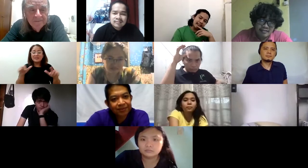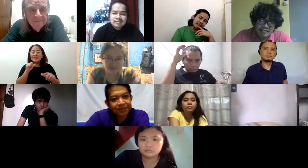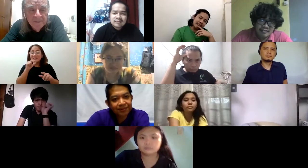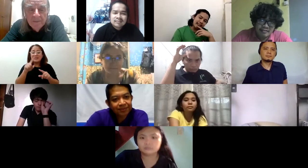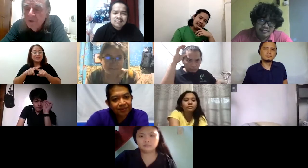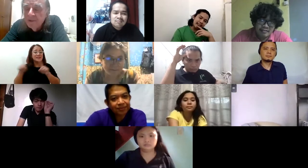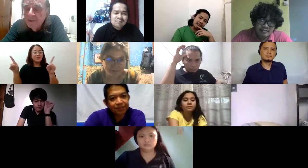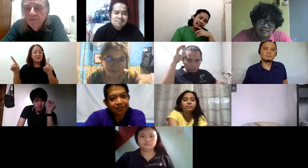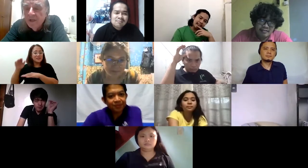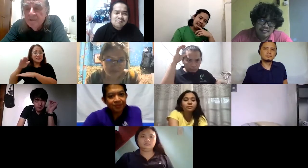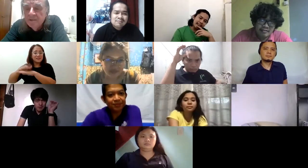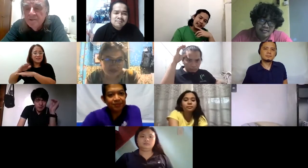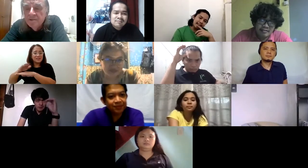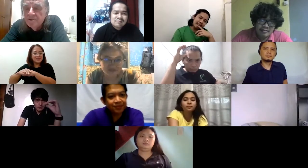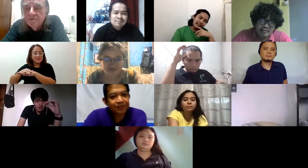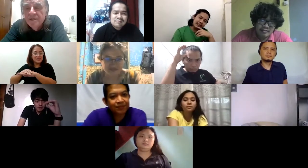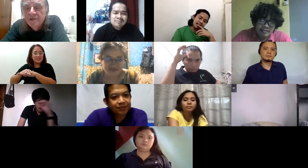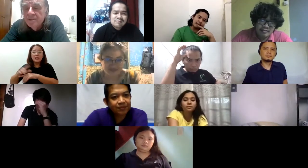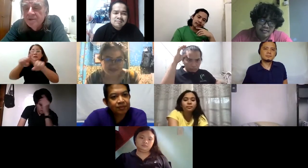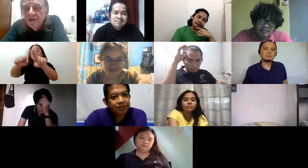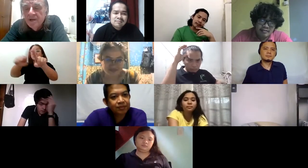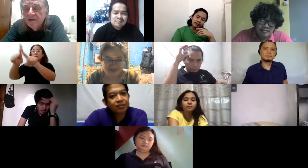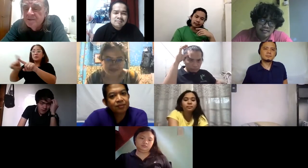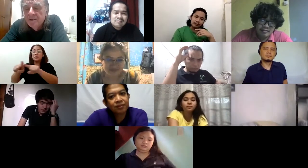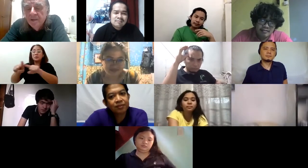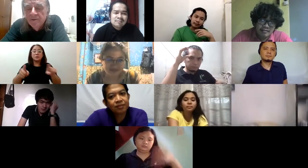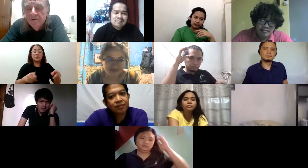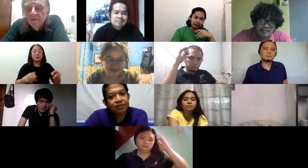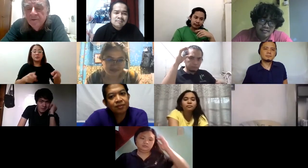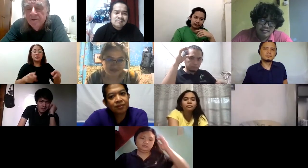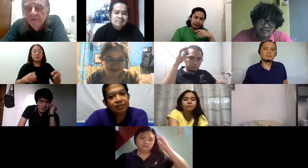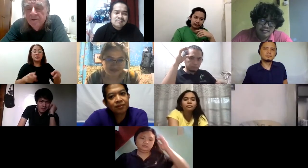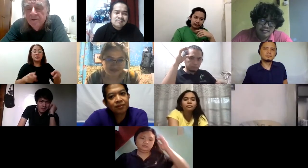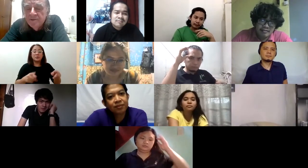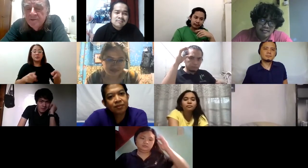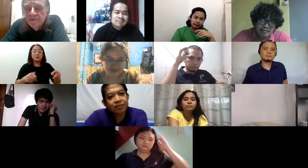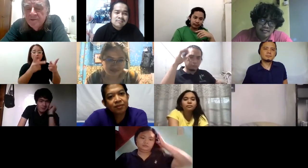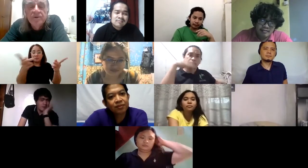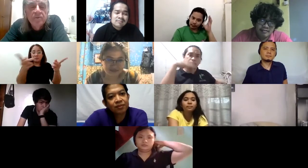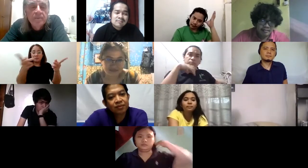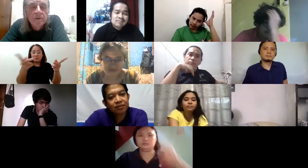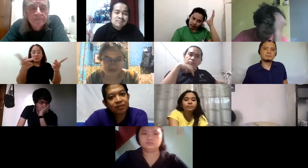People in different places use different signs. They may use different grammar.